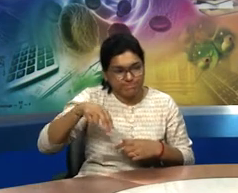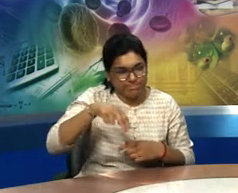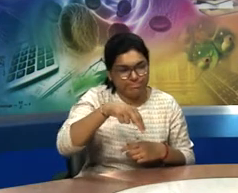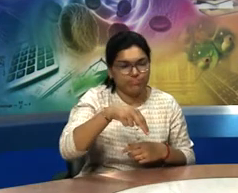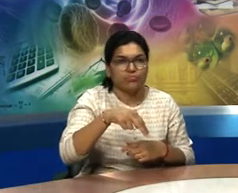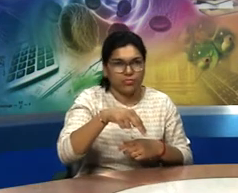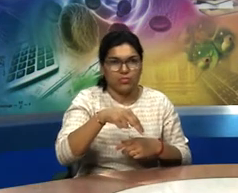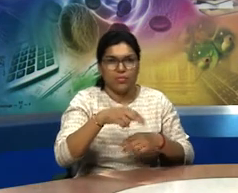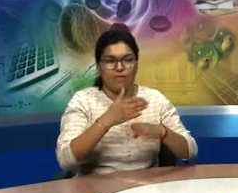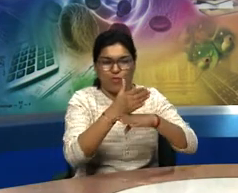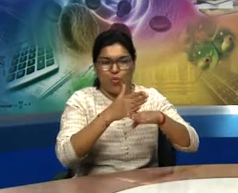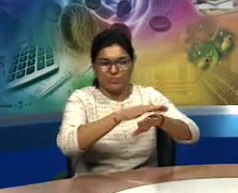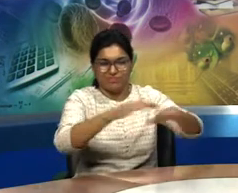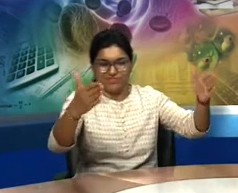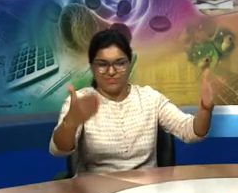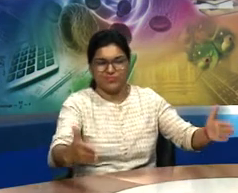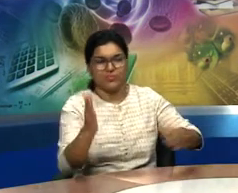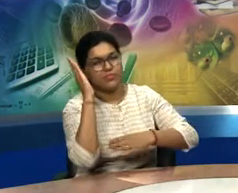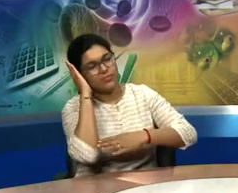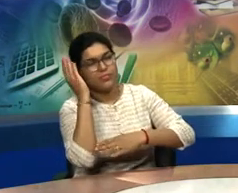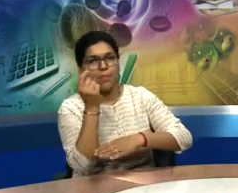He was then confined to bed.